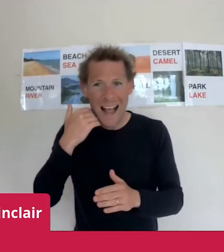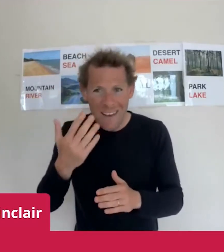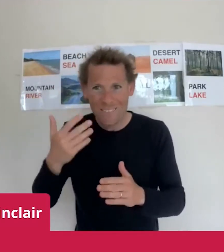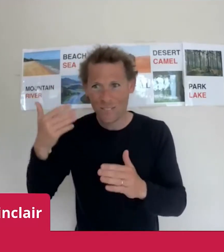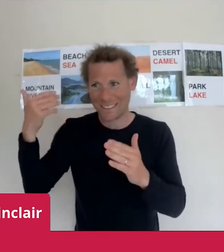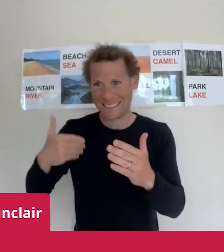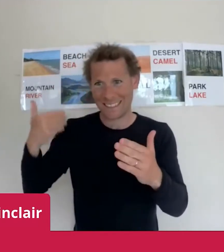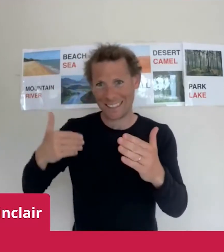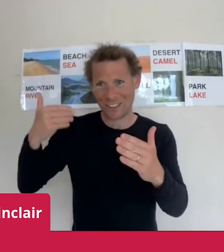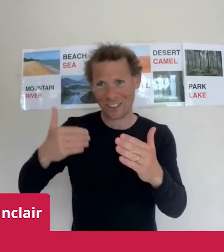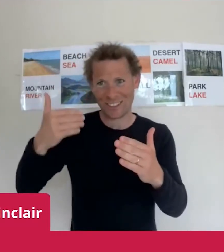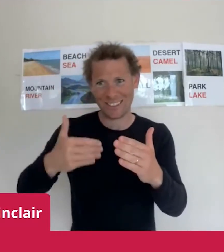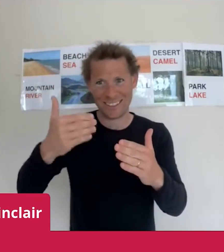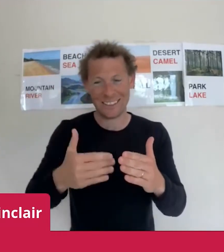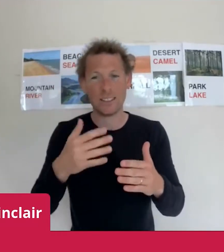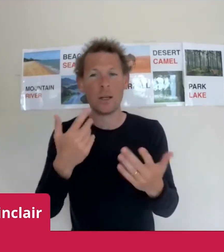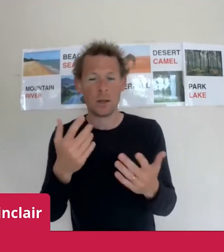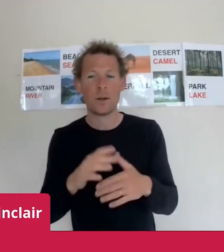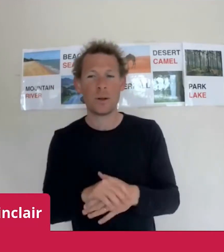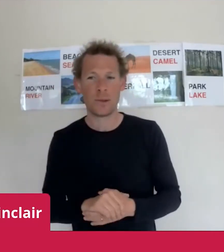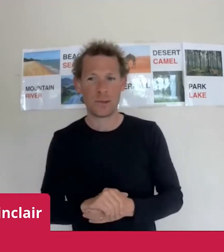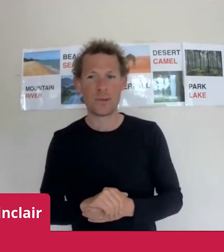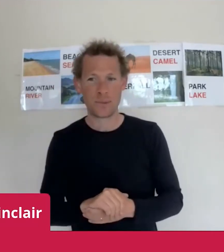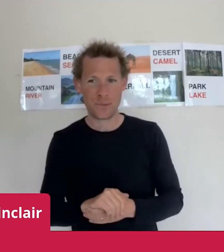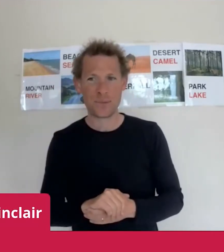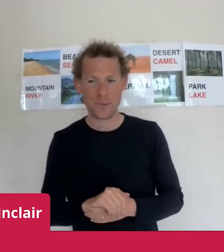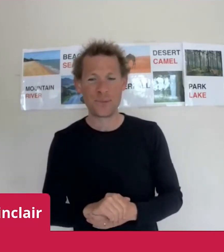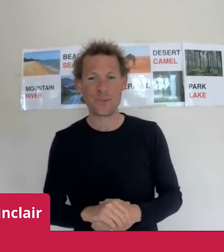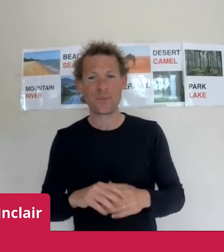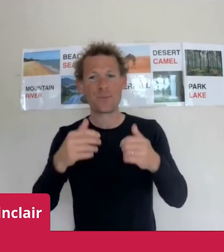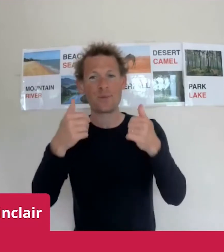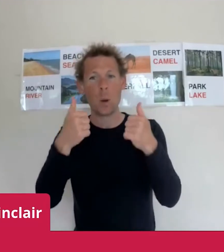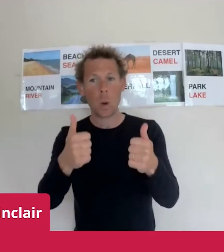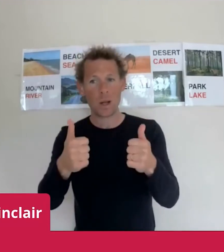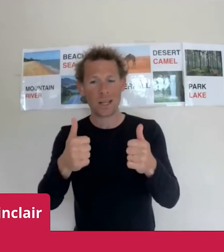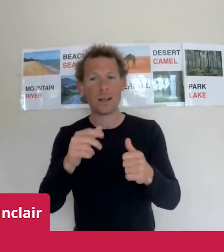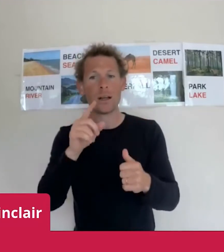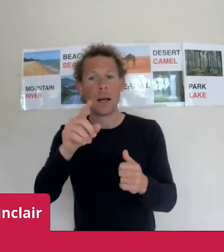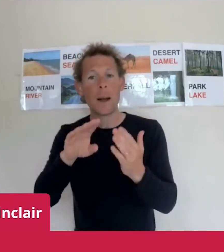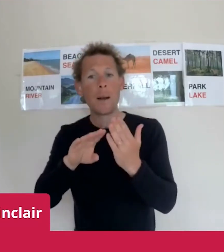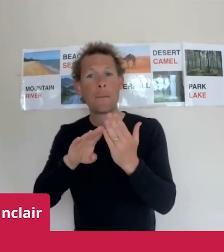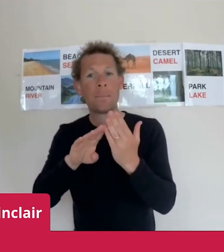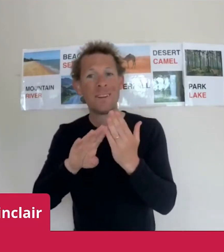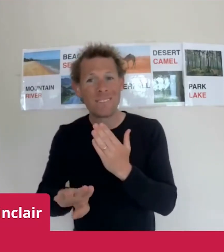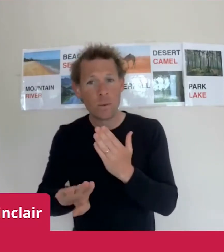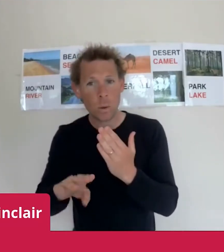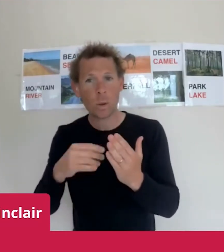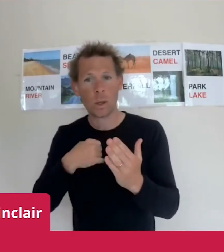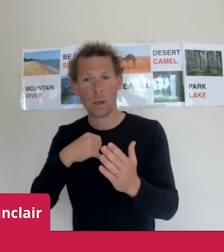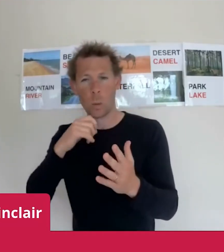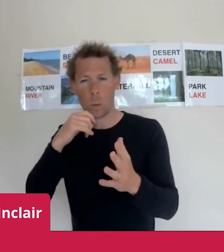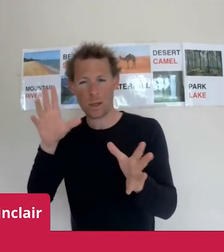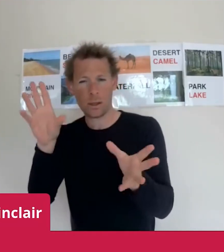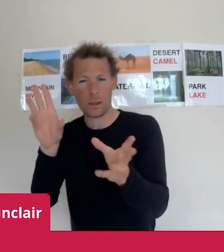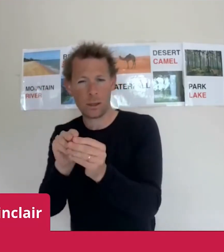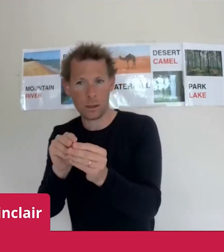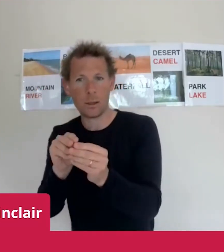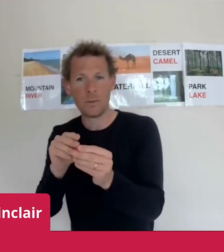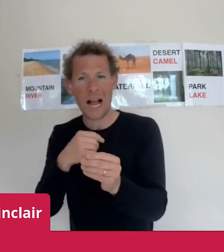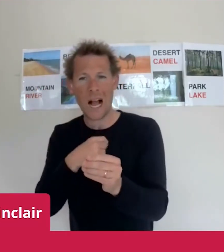honestly, well done, and especially to those who have come to every single session. I know there's some of you, so well done on that. Now, before we do